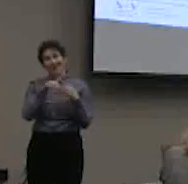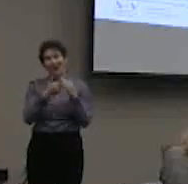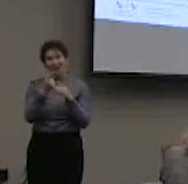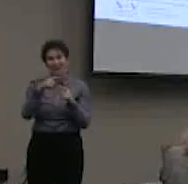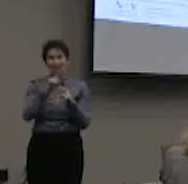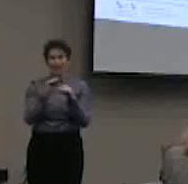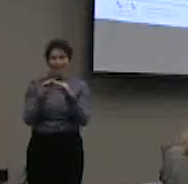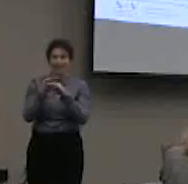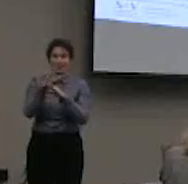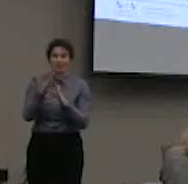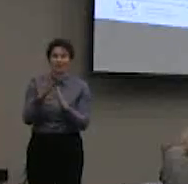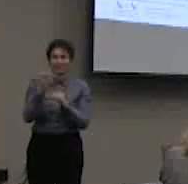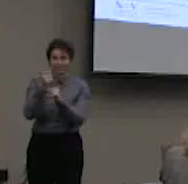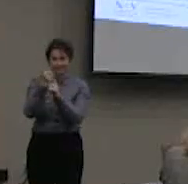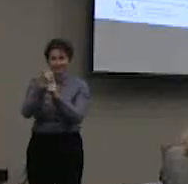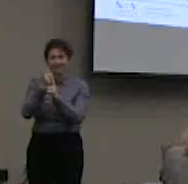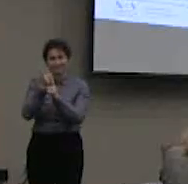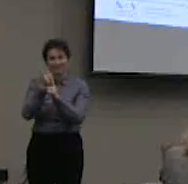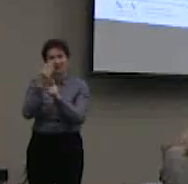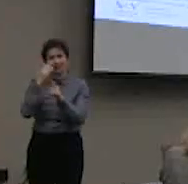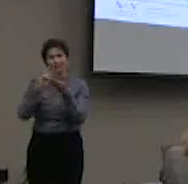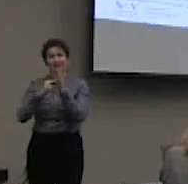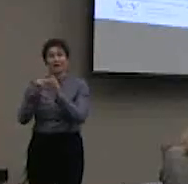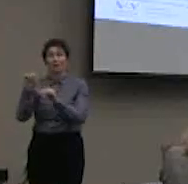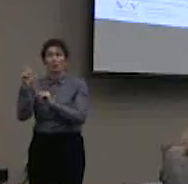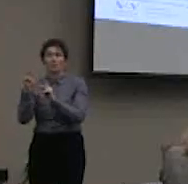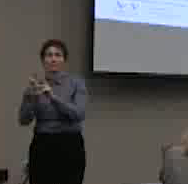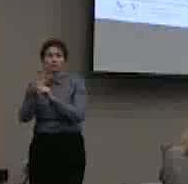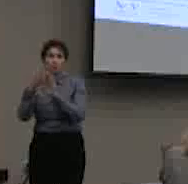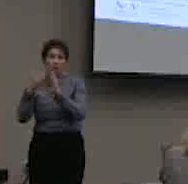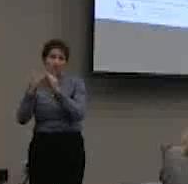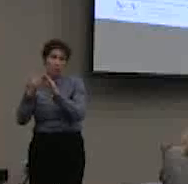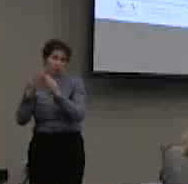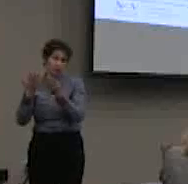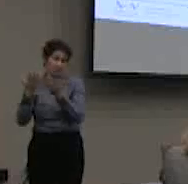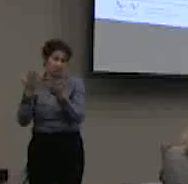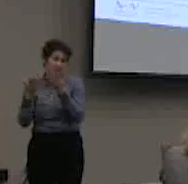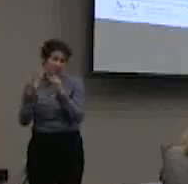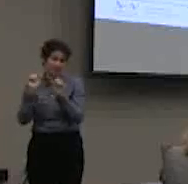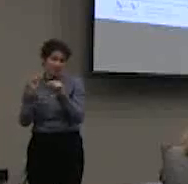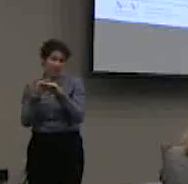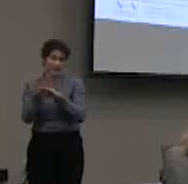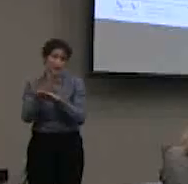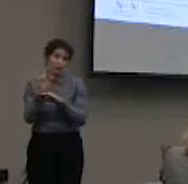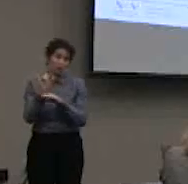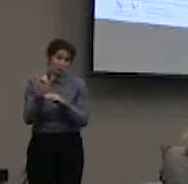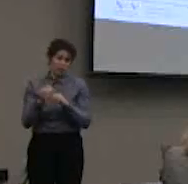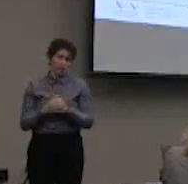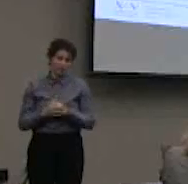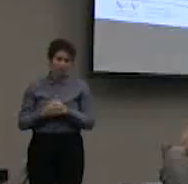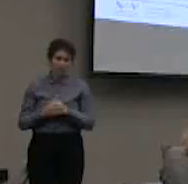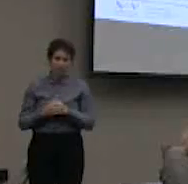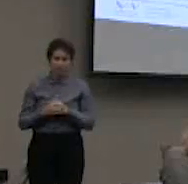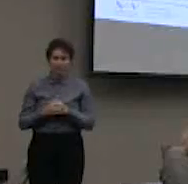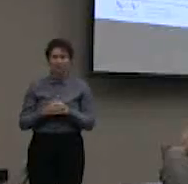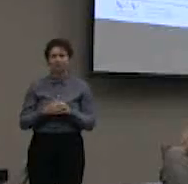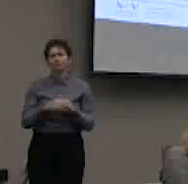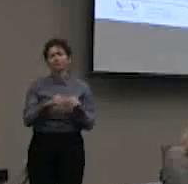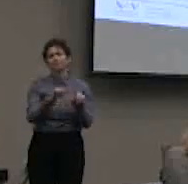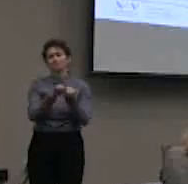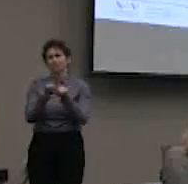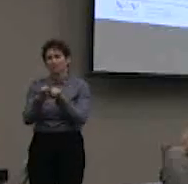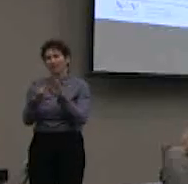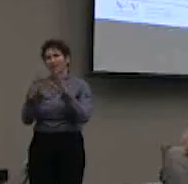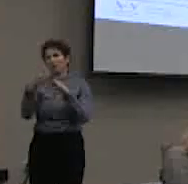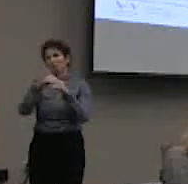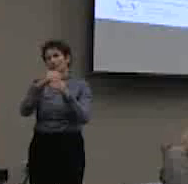other influencers in your networks. Also, we included some examples of actions. So